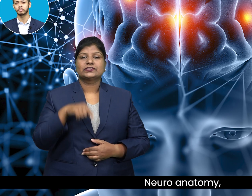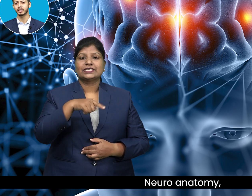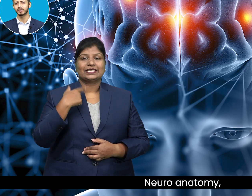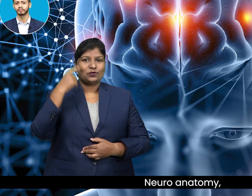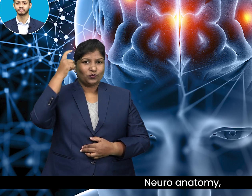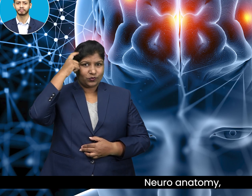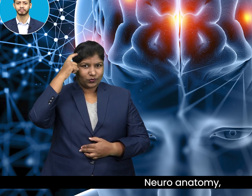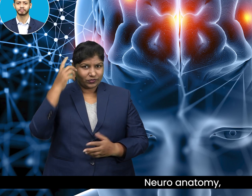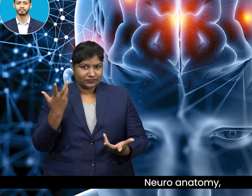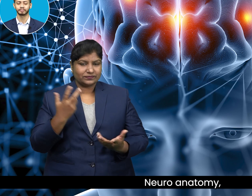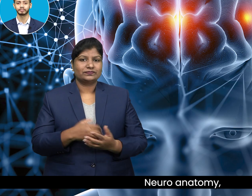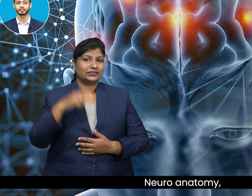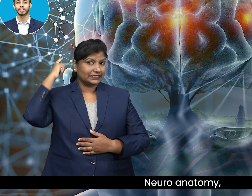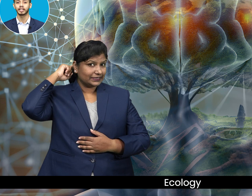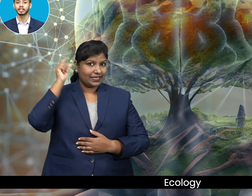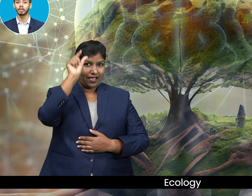neuroanatomy,